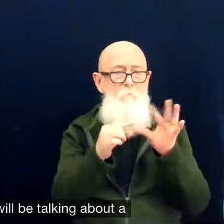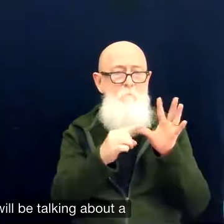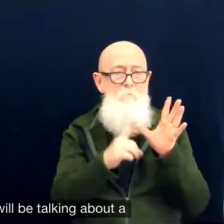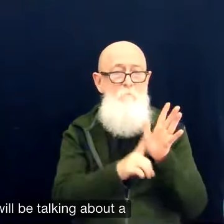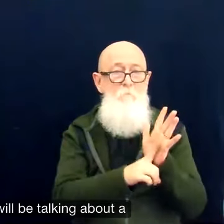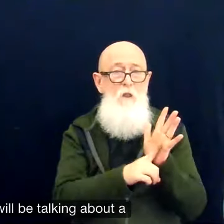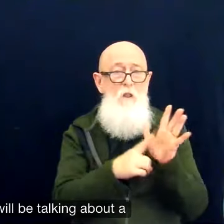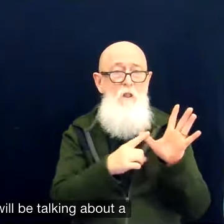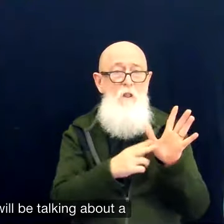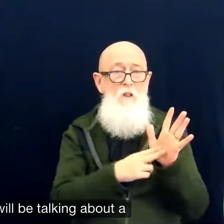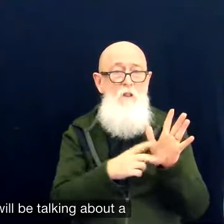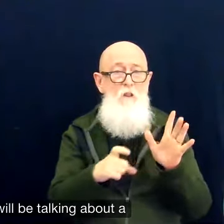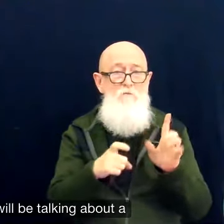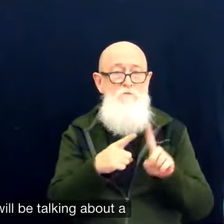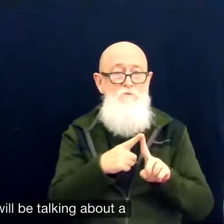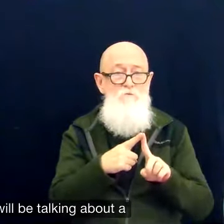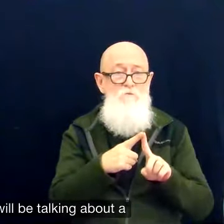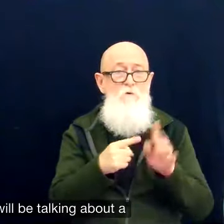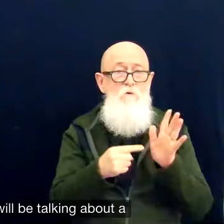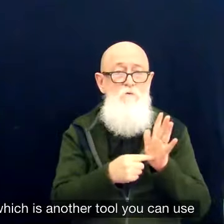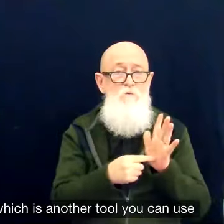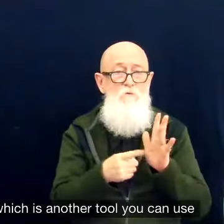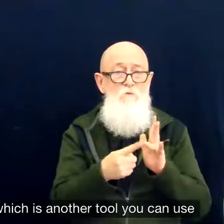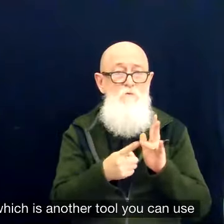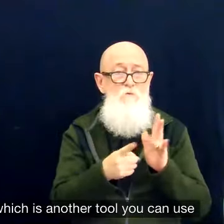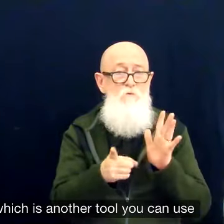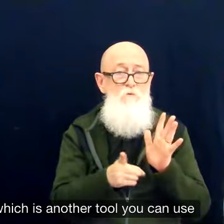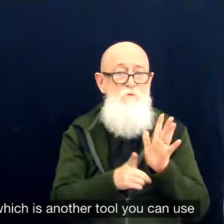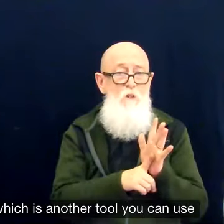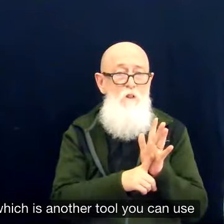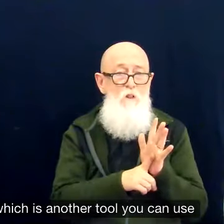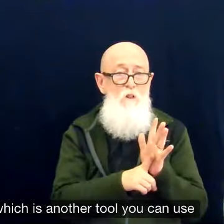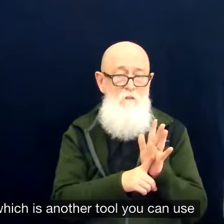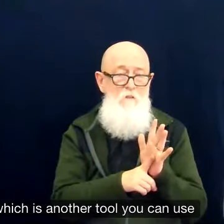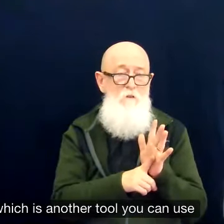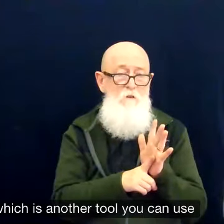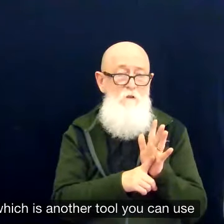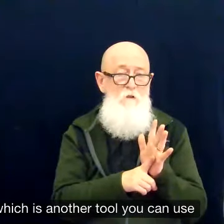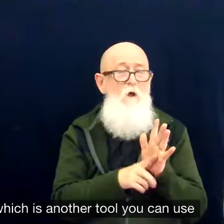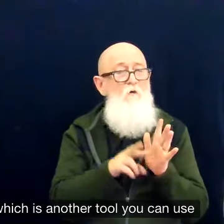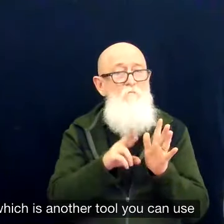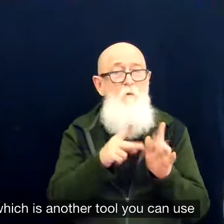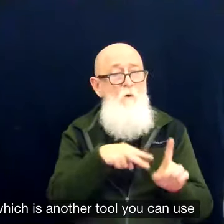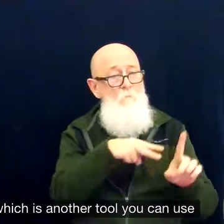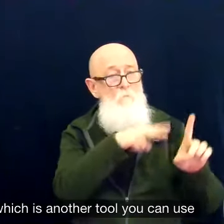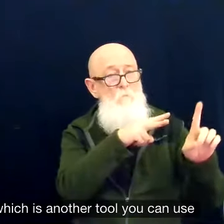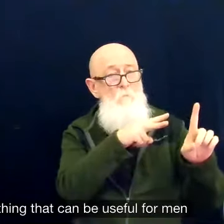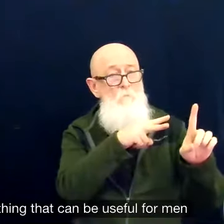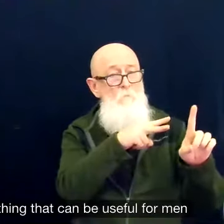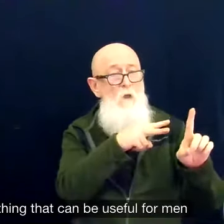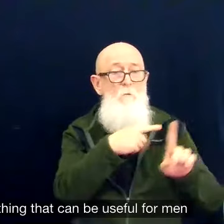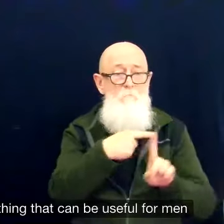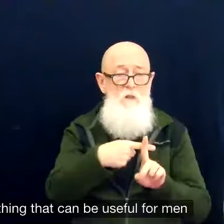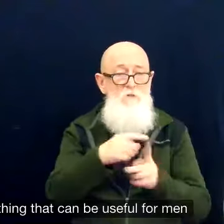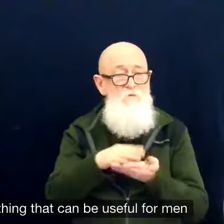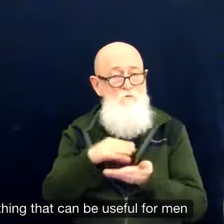you can use for goal setting, something that can be useful for mentees and mentors.